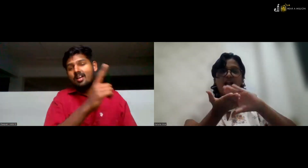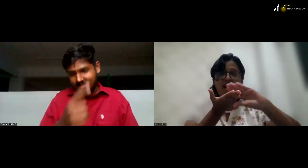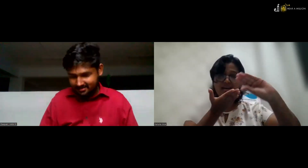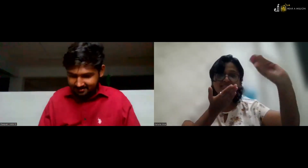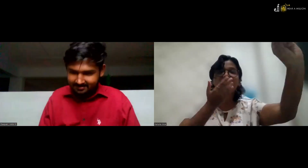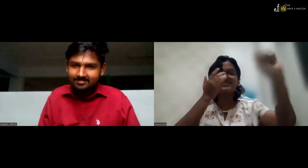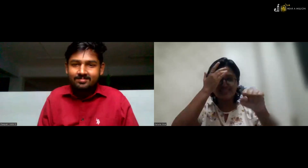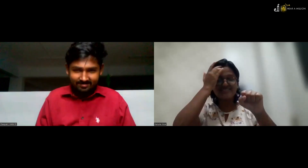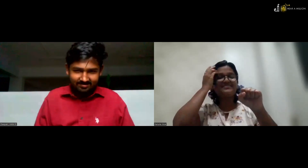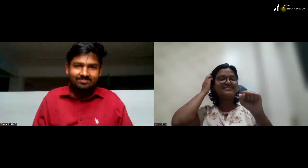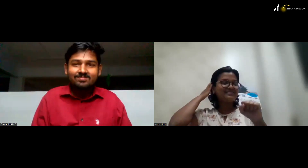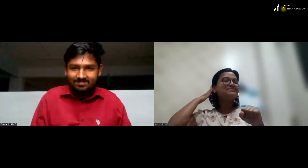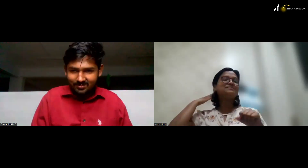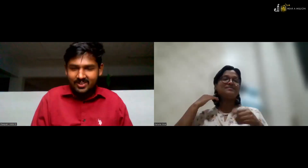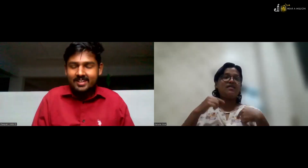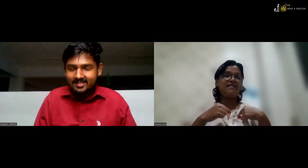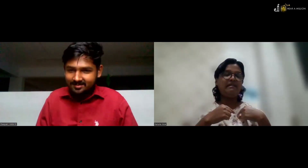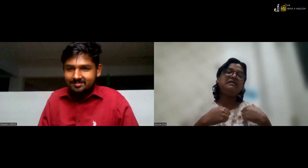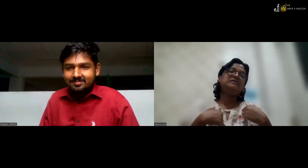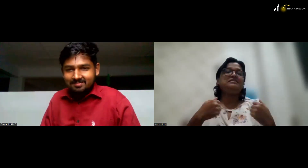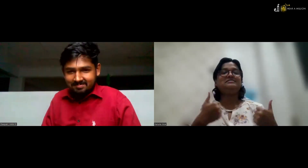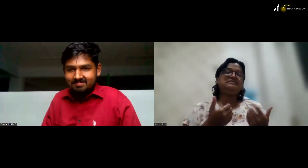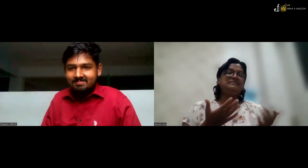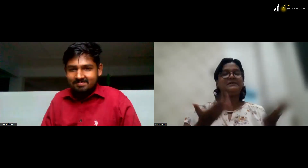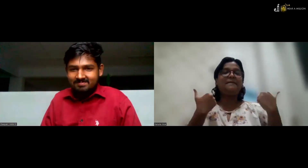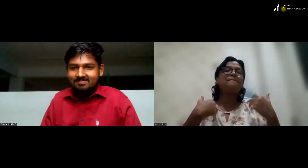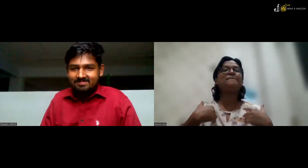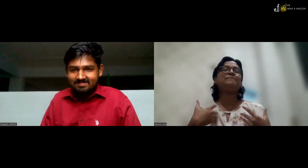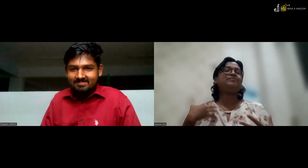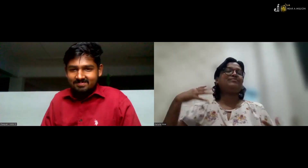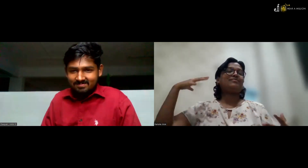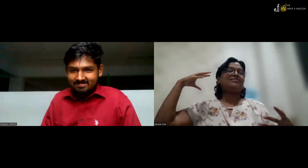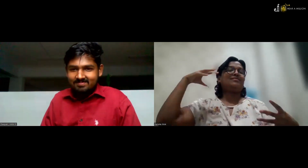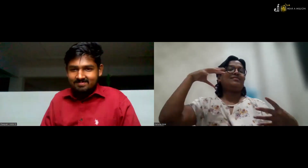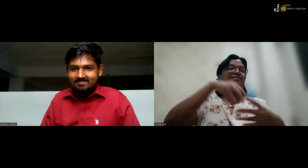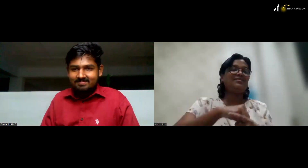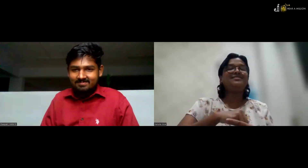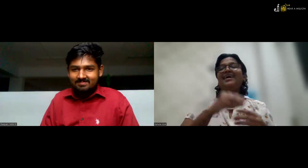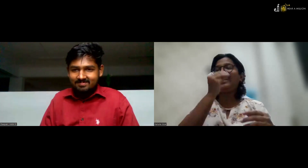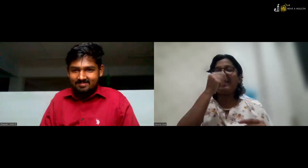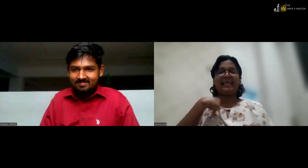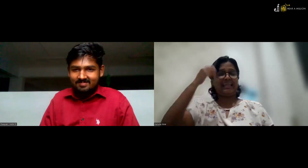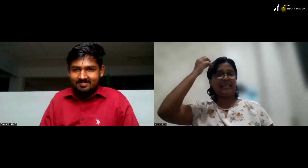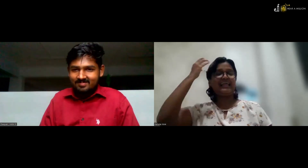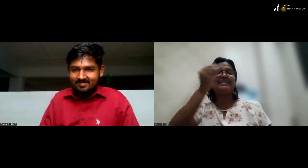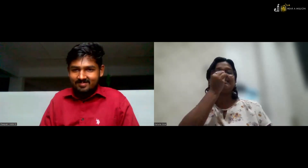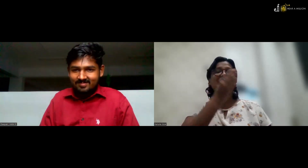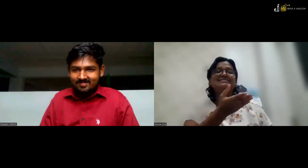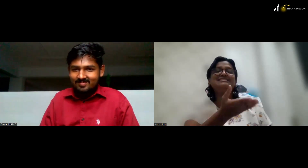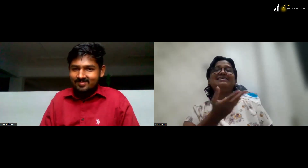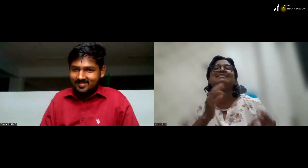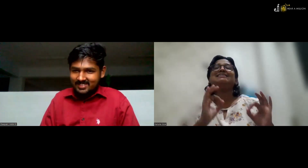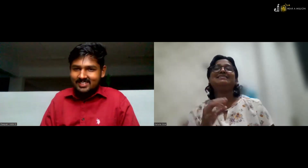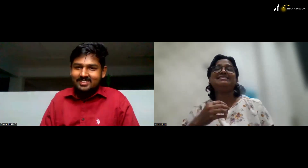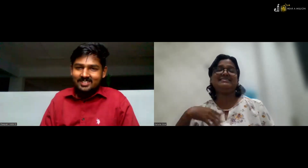the track where you move in a jungly area, kind of a forest area, sorry. So yeah, I went into